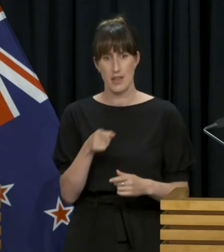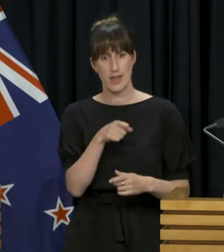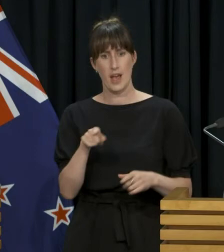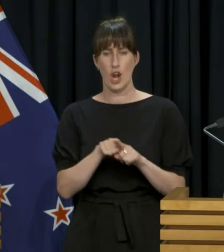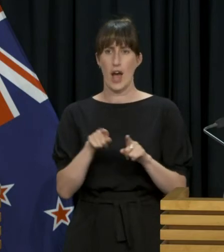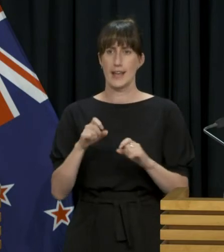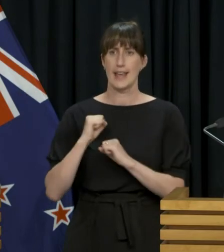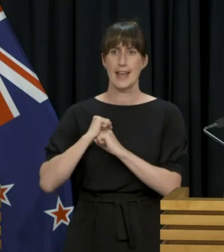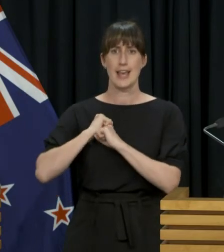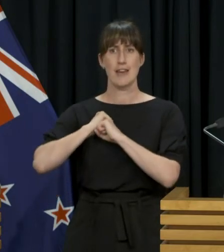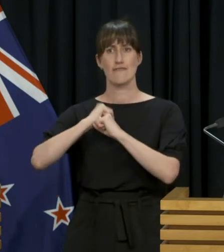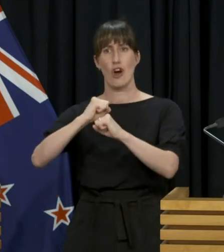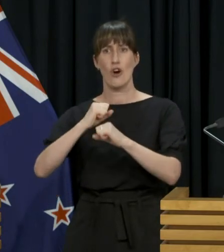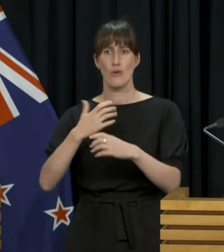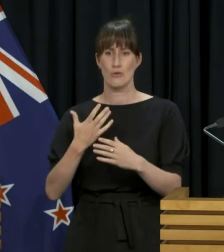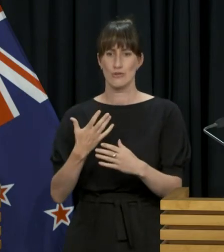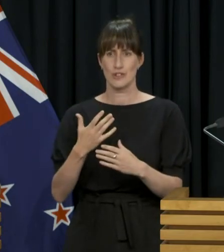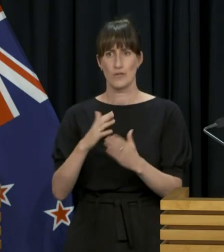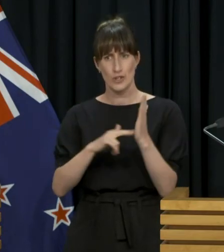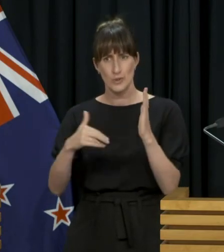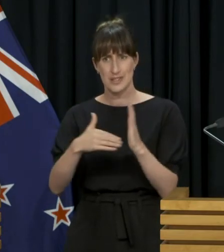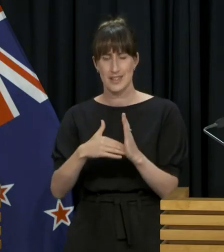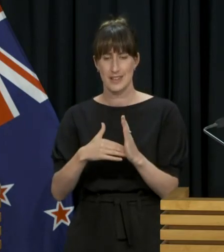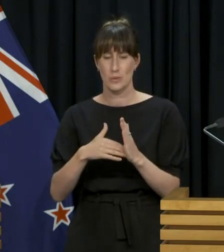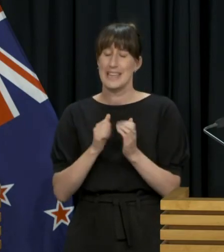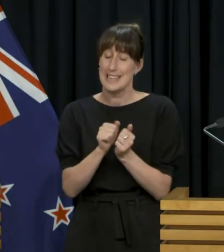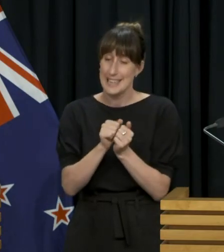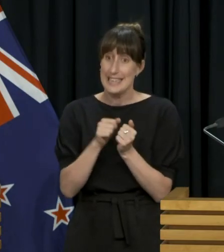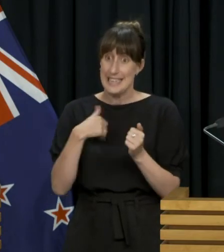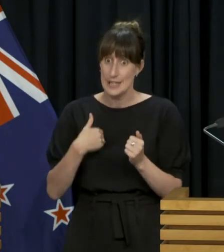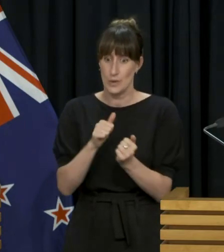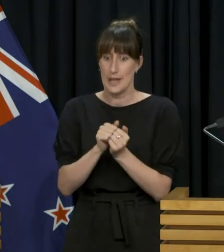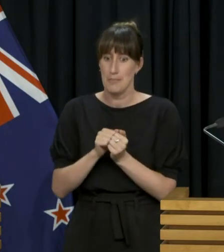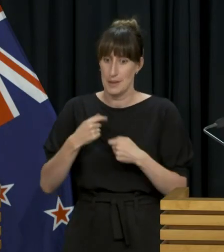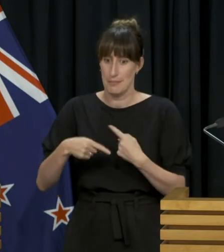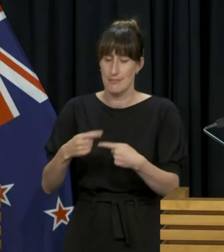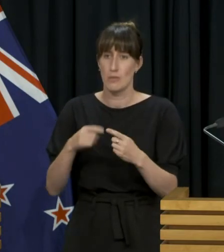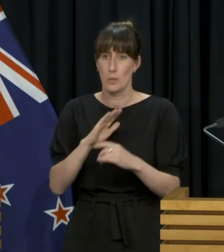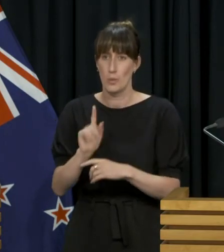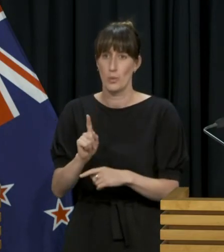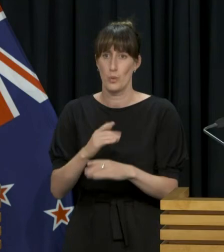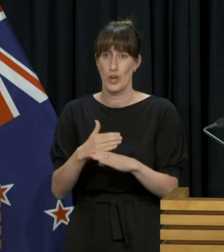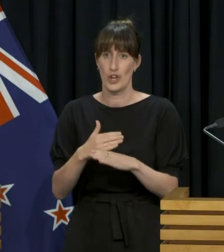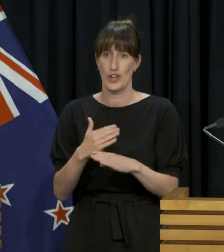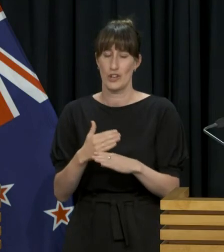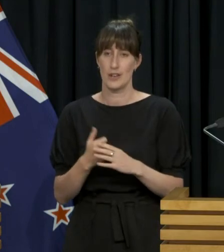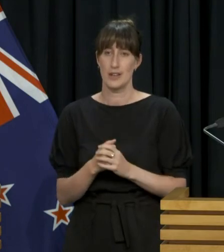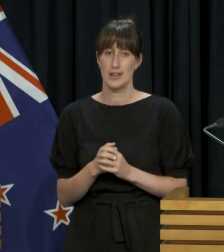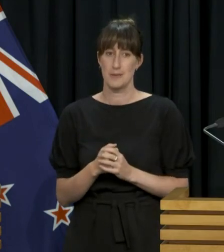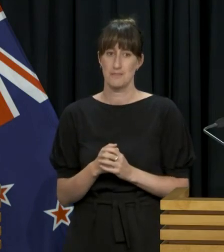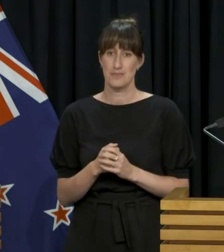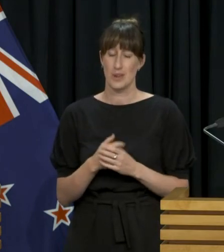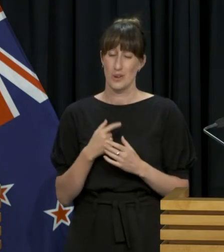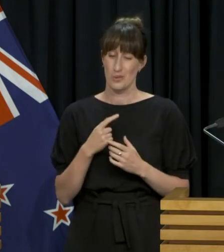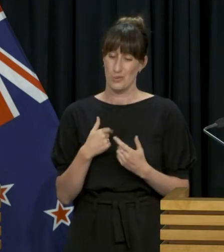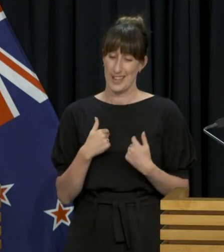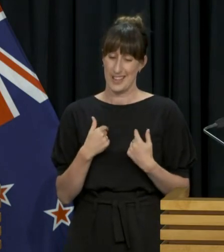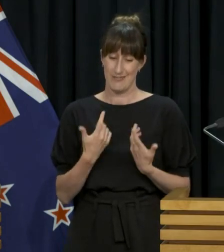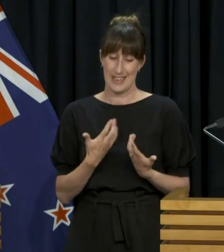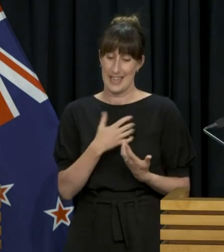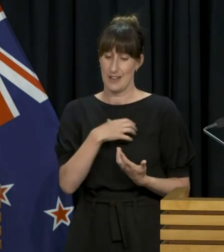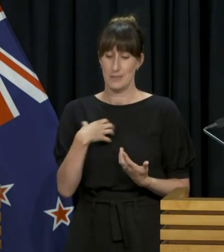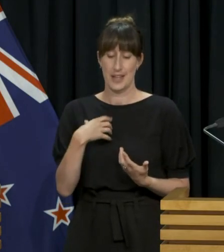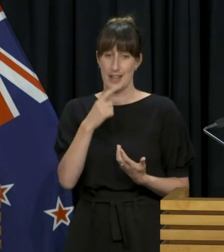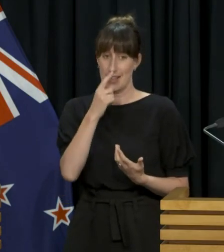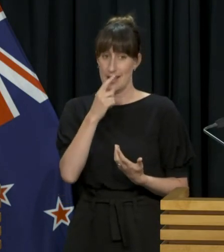they're doing. But actually, the single greatest thing that we can all do is continue to reinforce the positive messages around our border